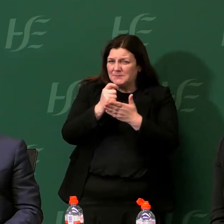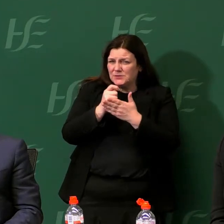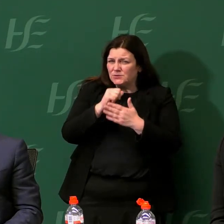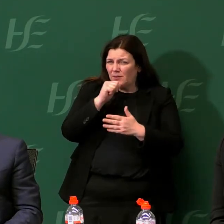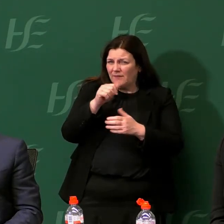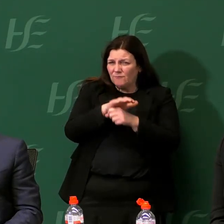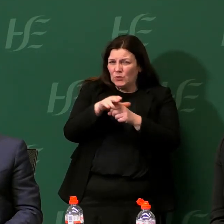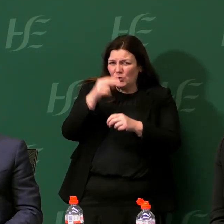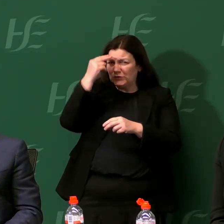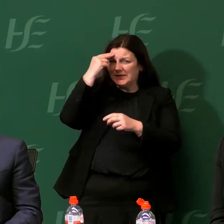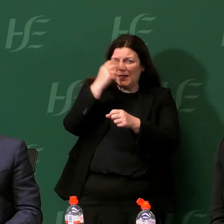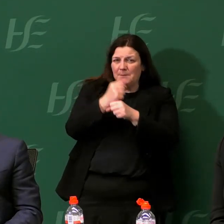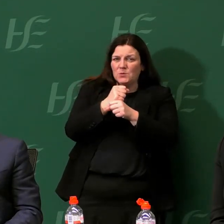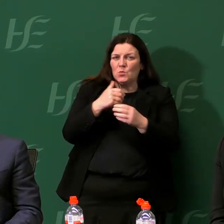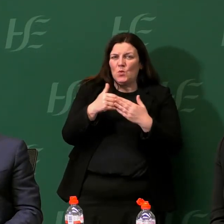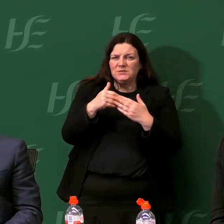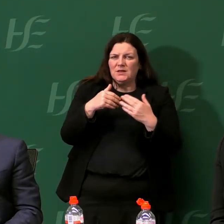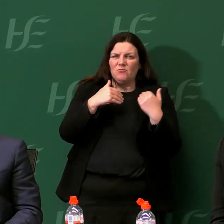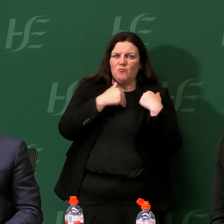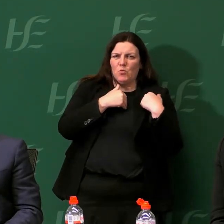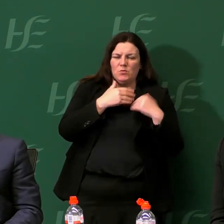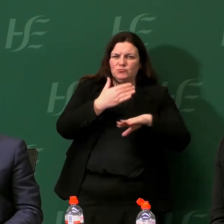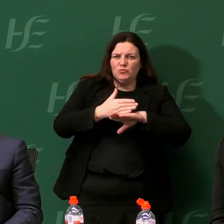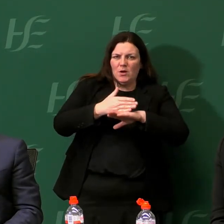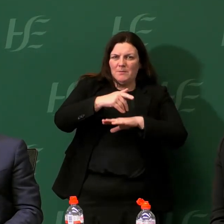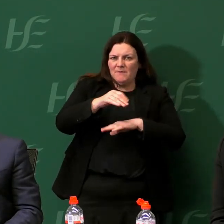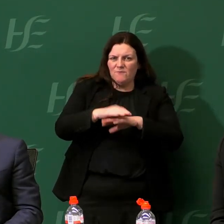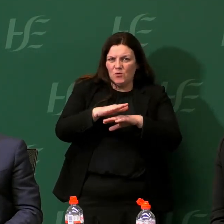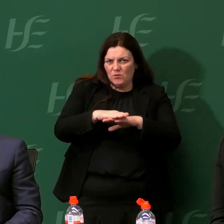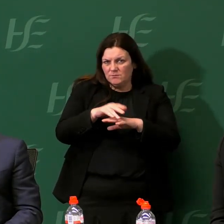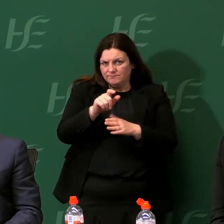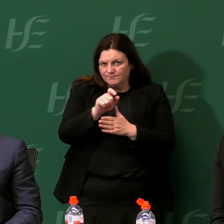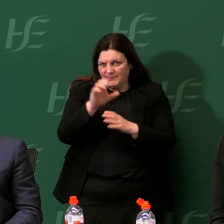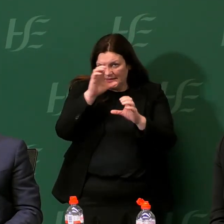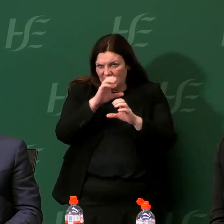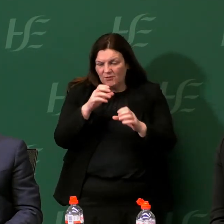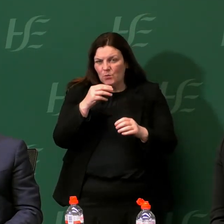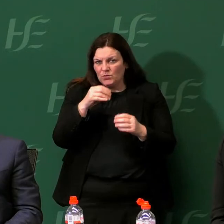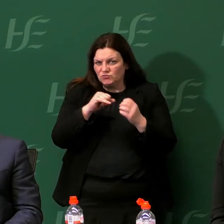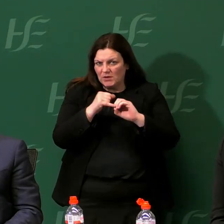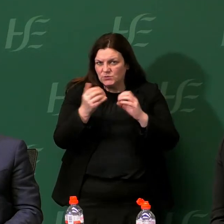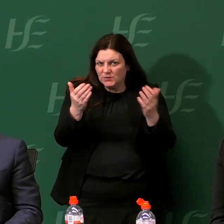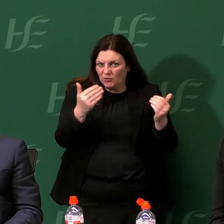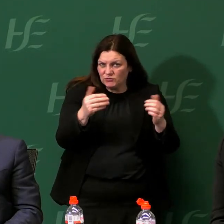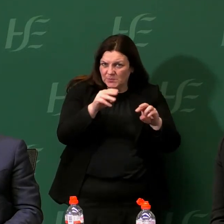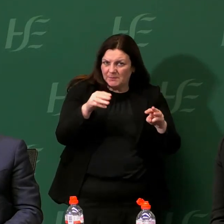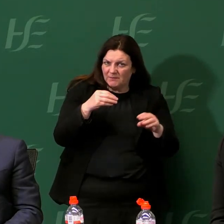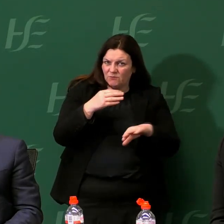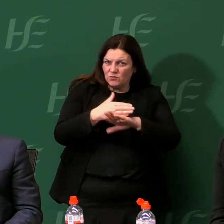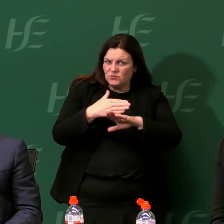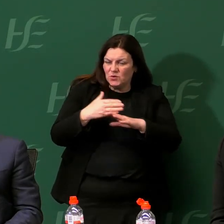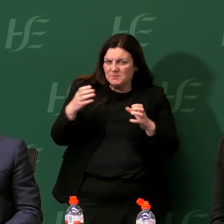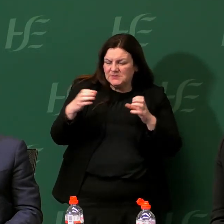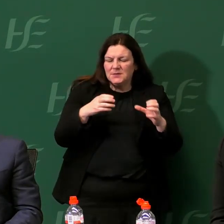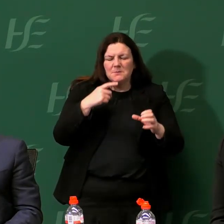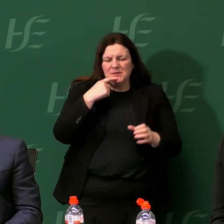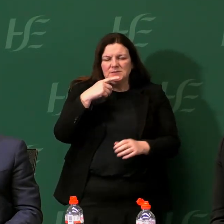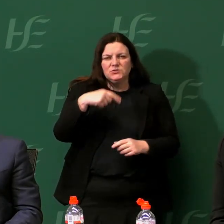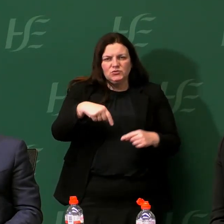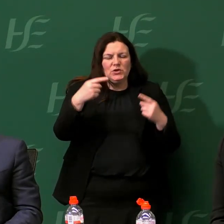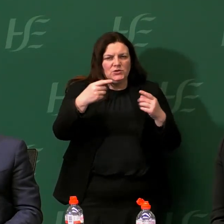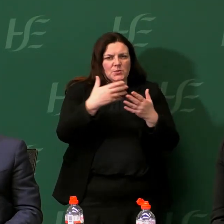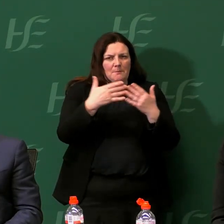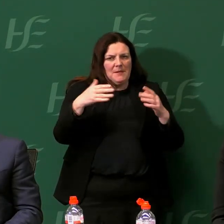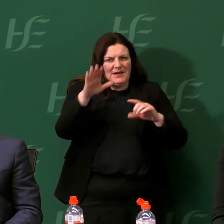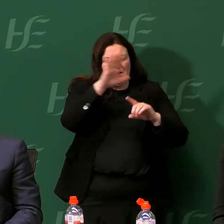carer is. And we're trying to encourage people to come forward for those roles. But it is a significant challenge in many